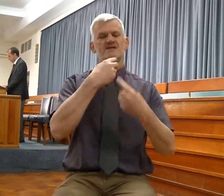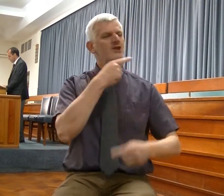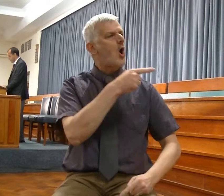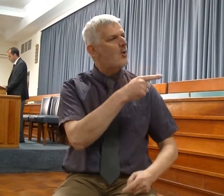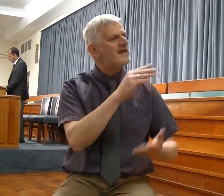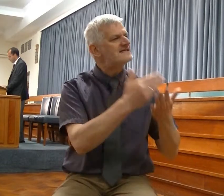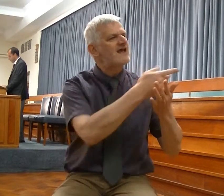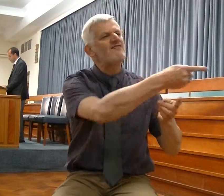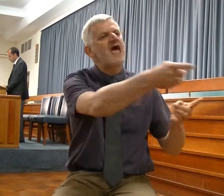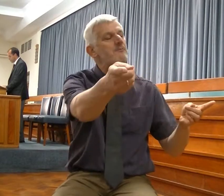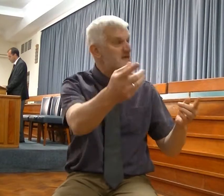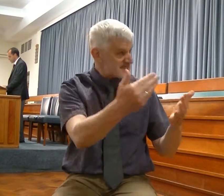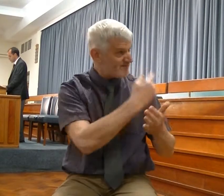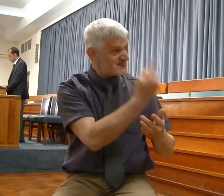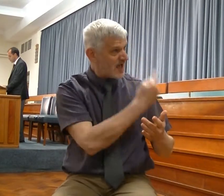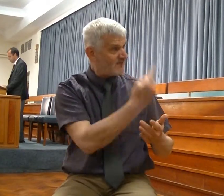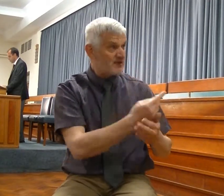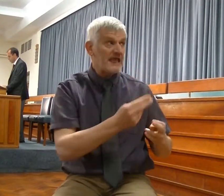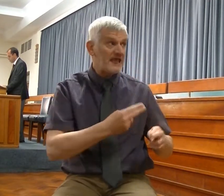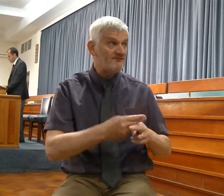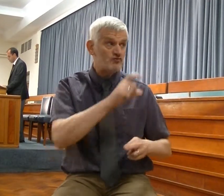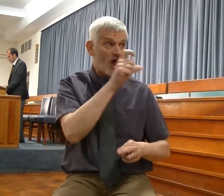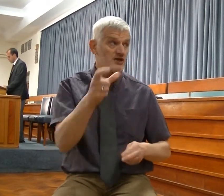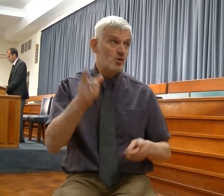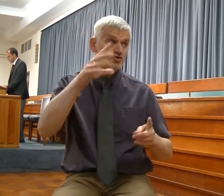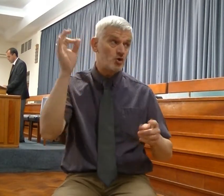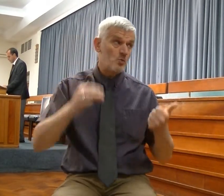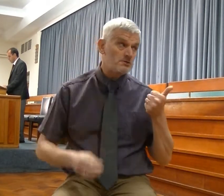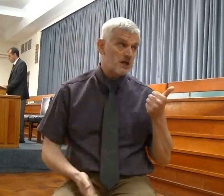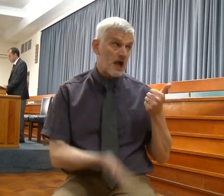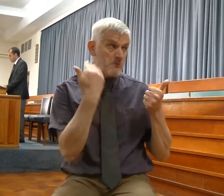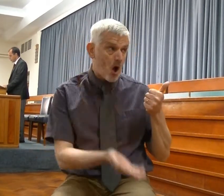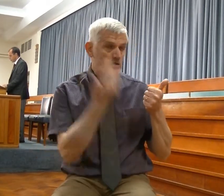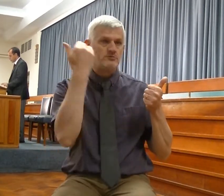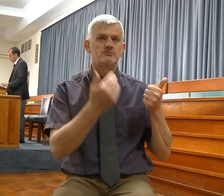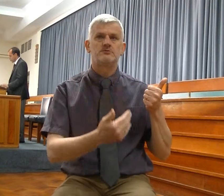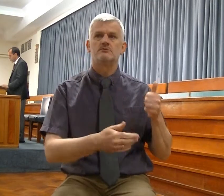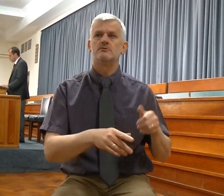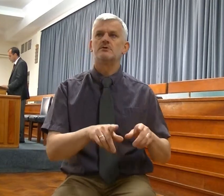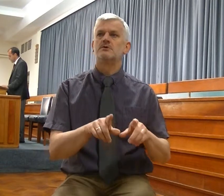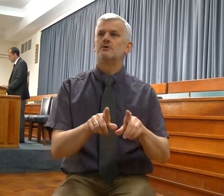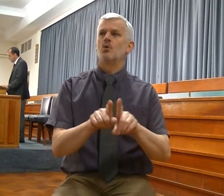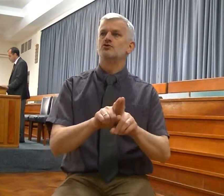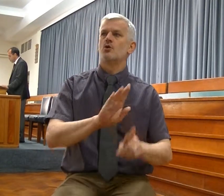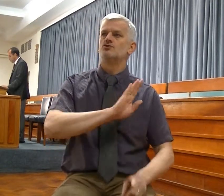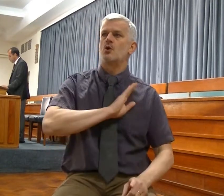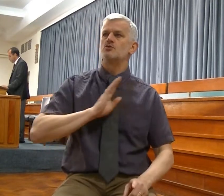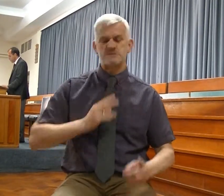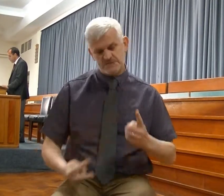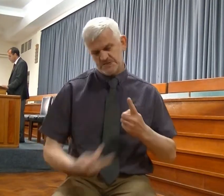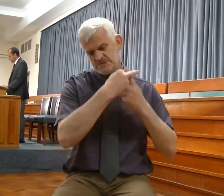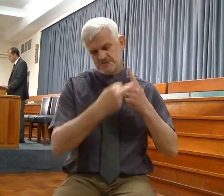himself, if he be Christ, the chosen of God. And the soldiers also mocked him, coming to him